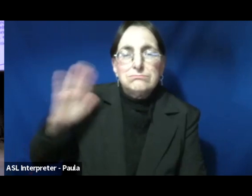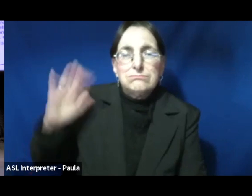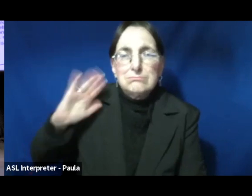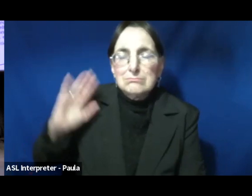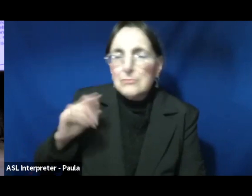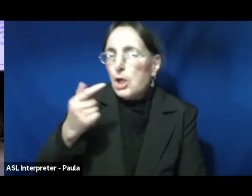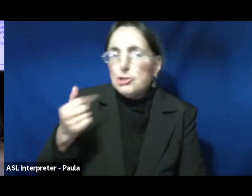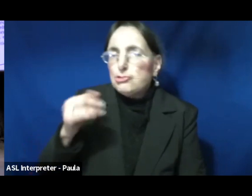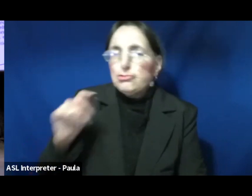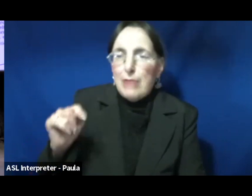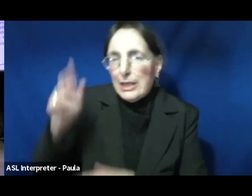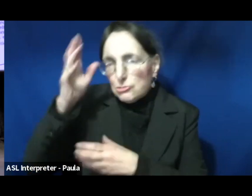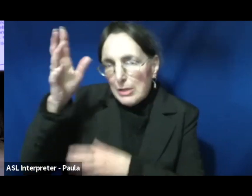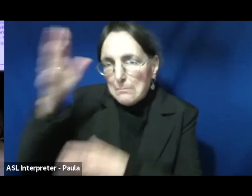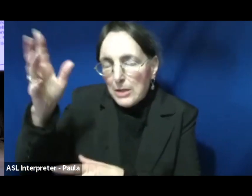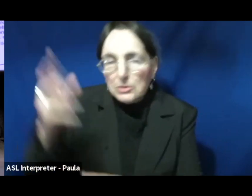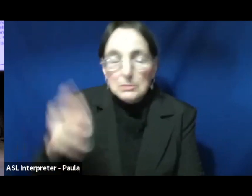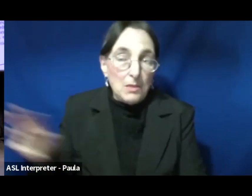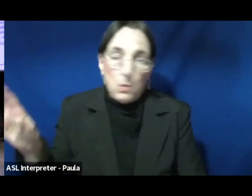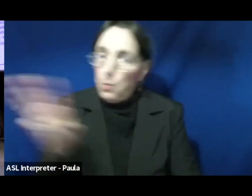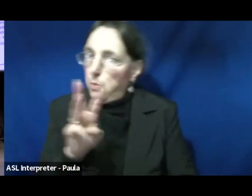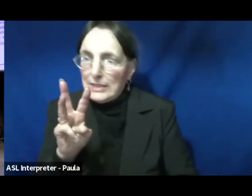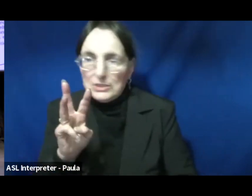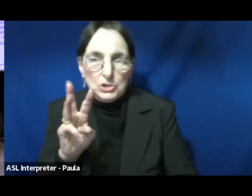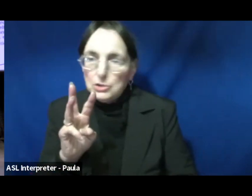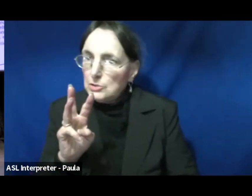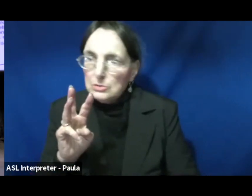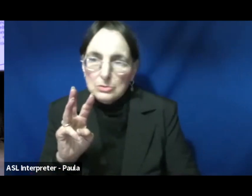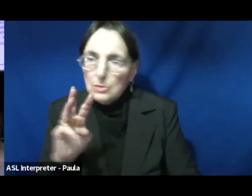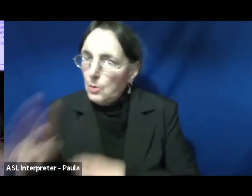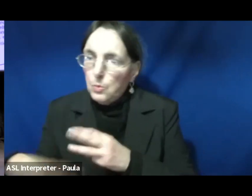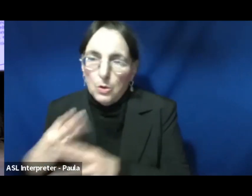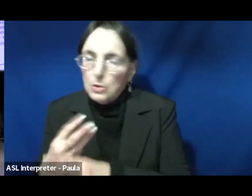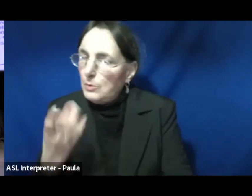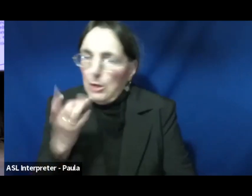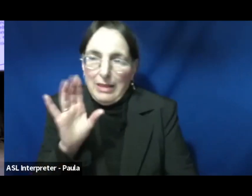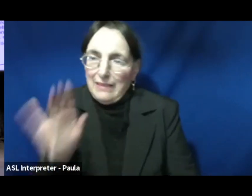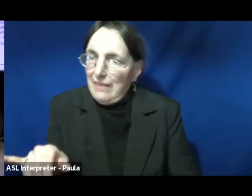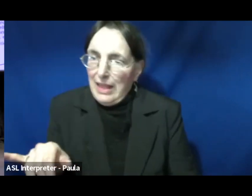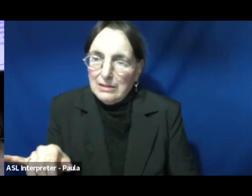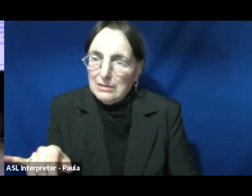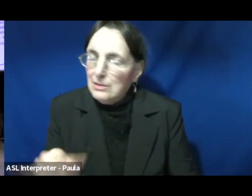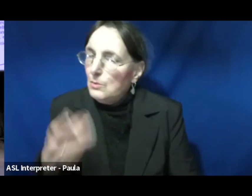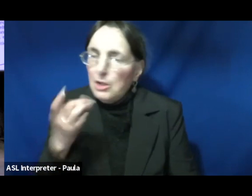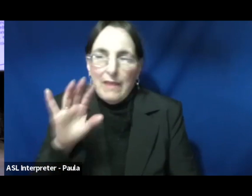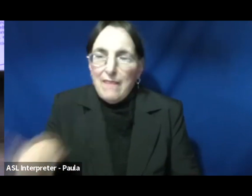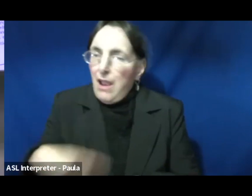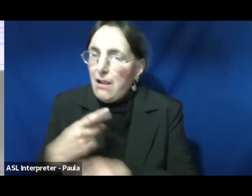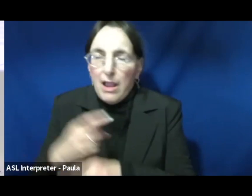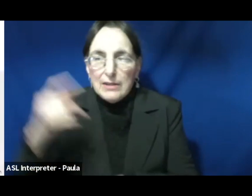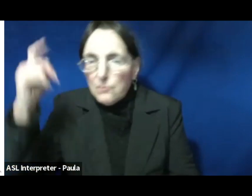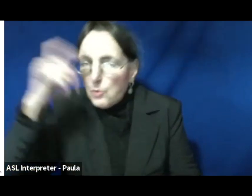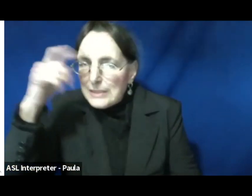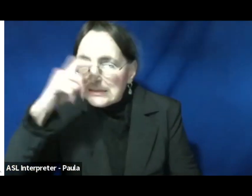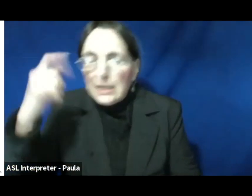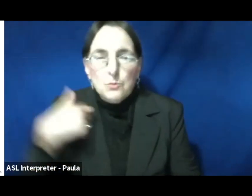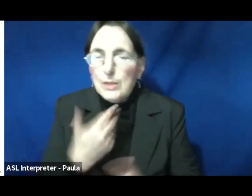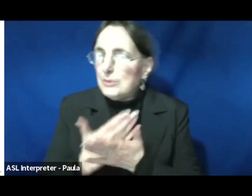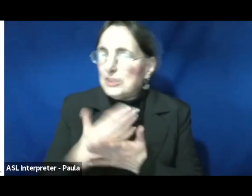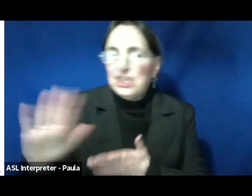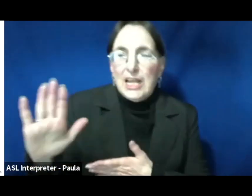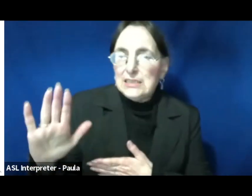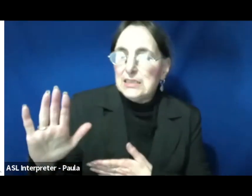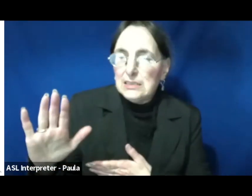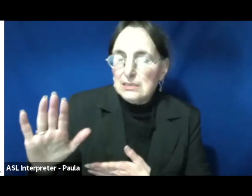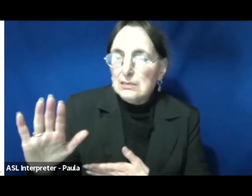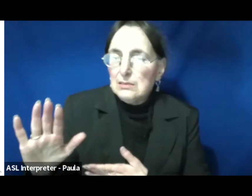we don't like that. We don't like inherited wisdom. We reject it. But can we at least start